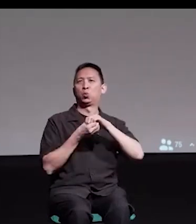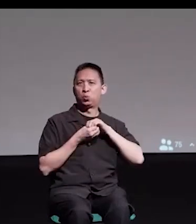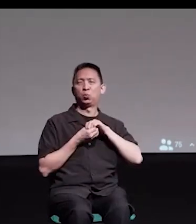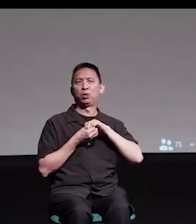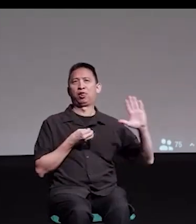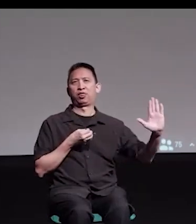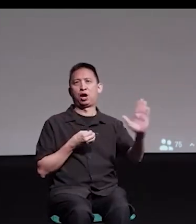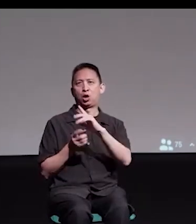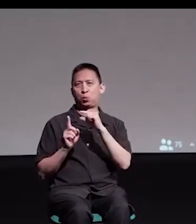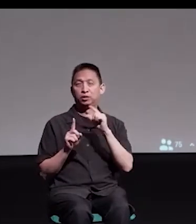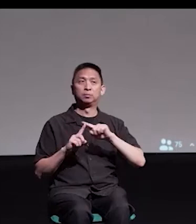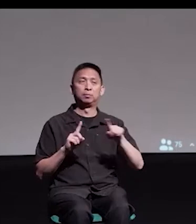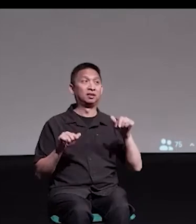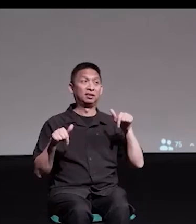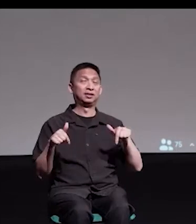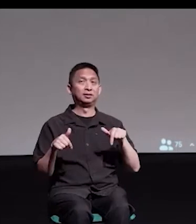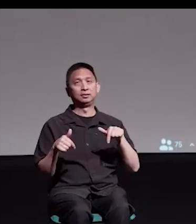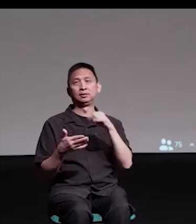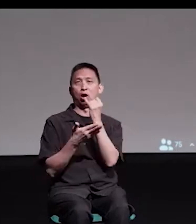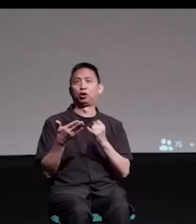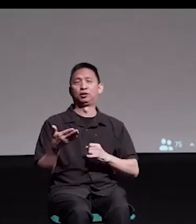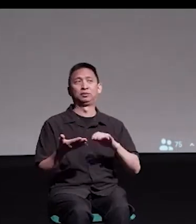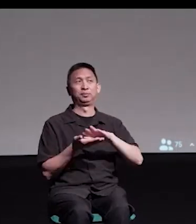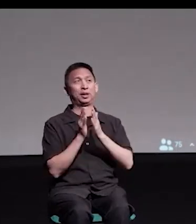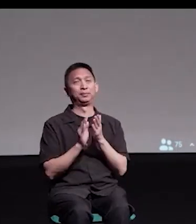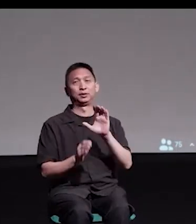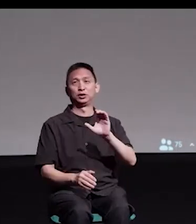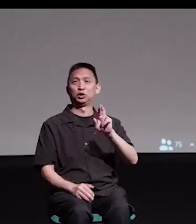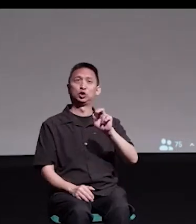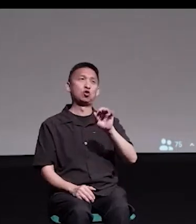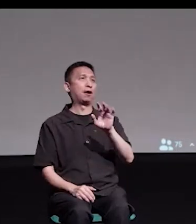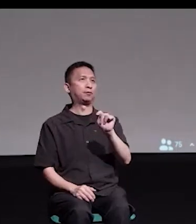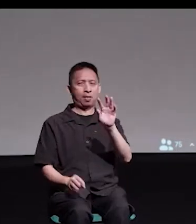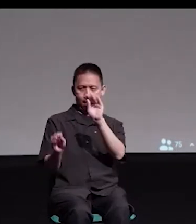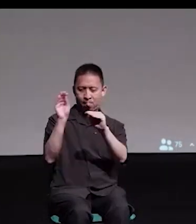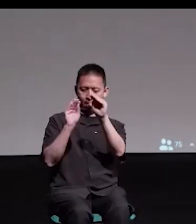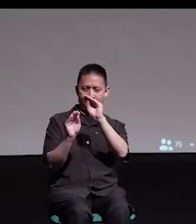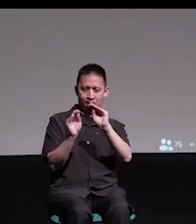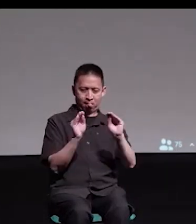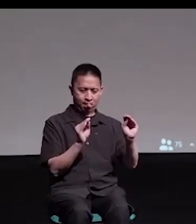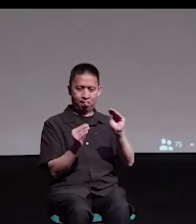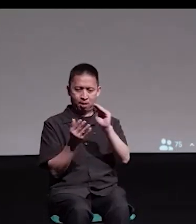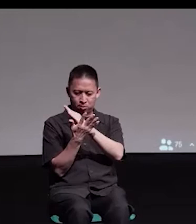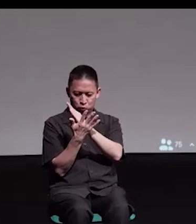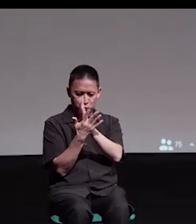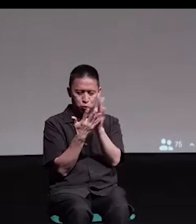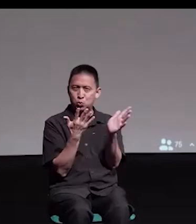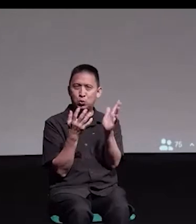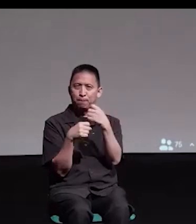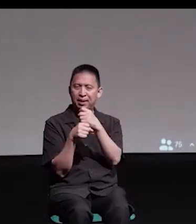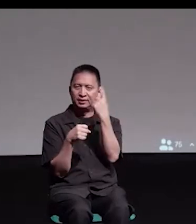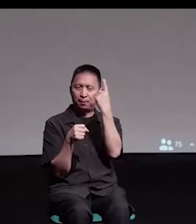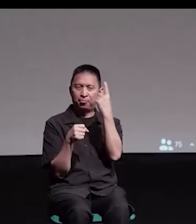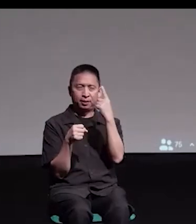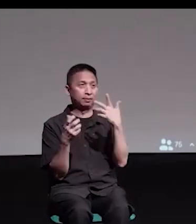are participating in a craft, right? We're, you know, making something. And so, and like you said, I don't think